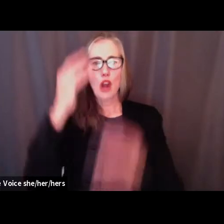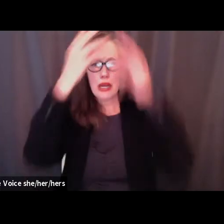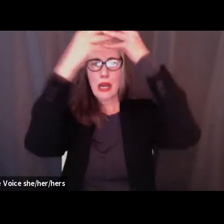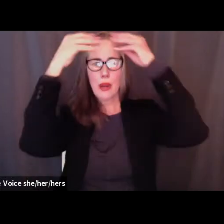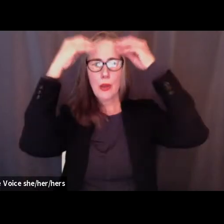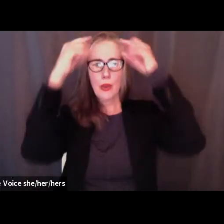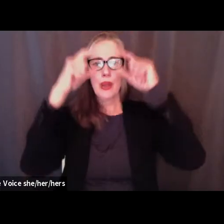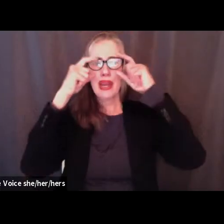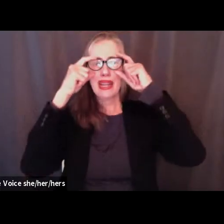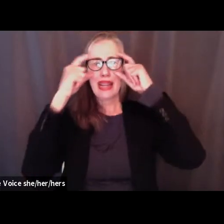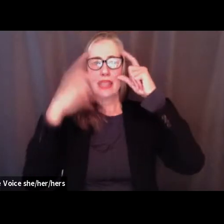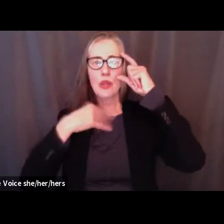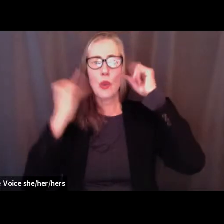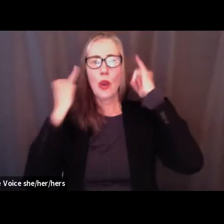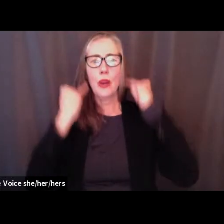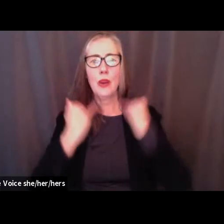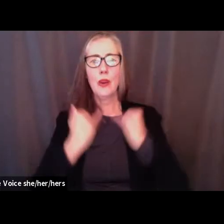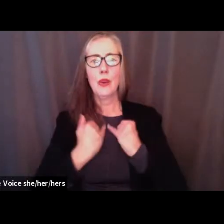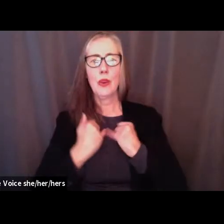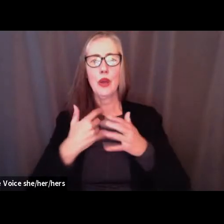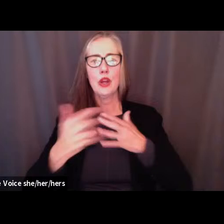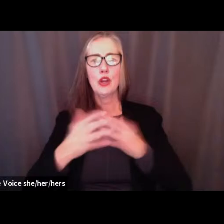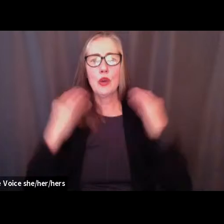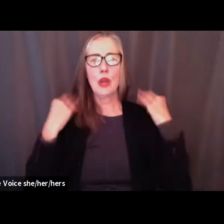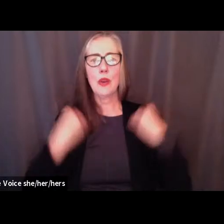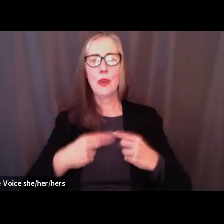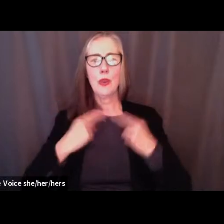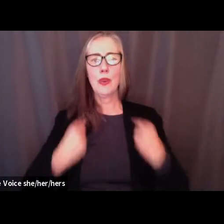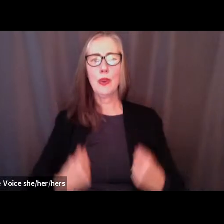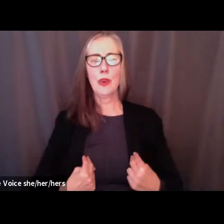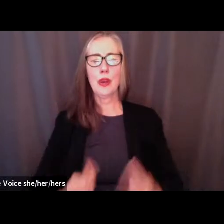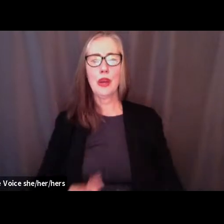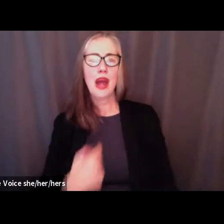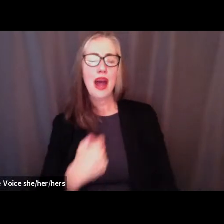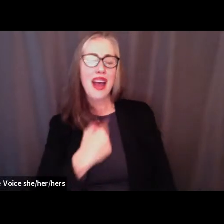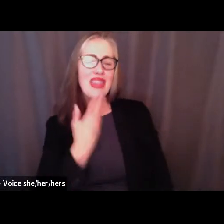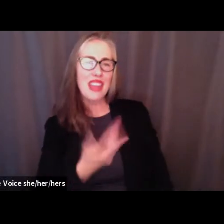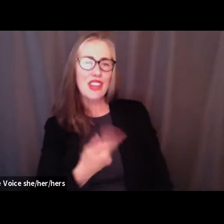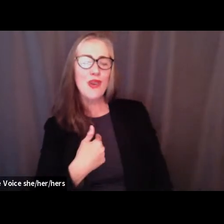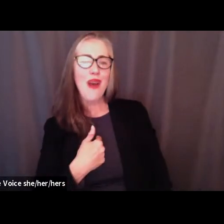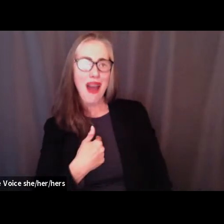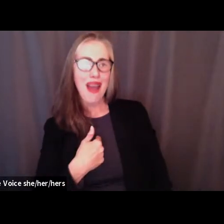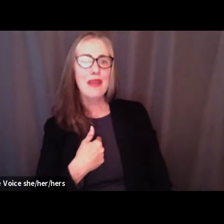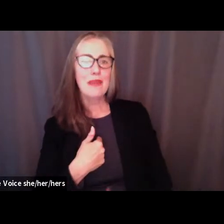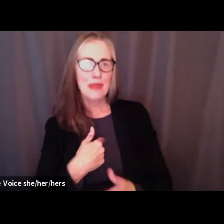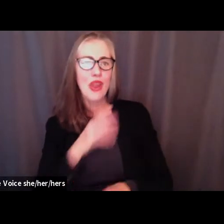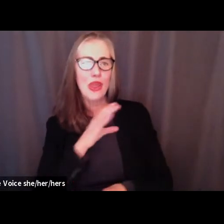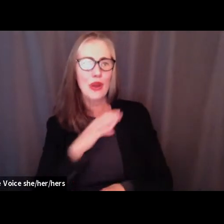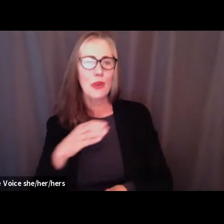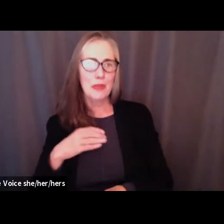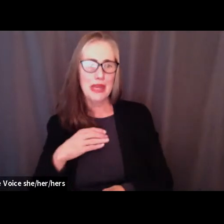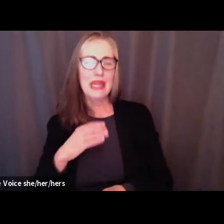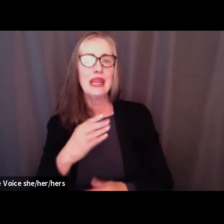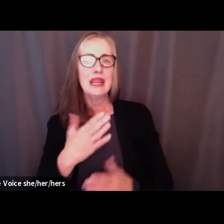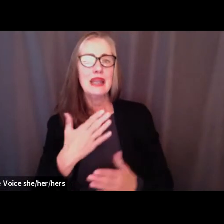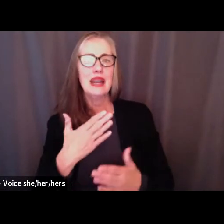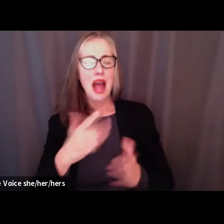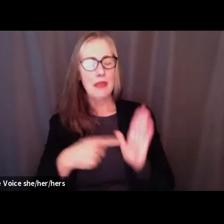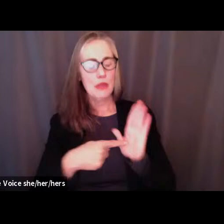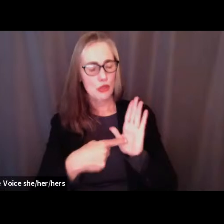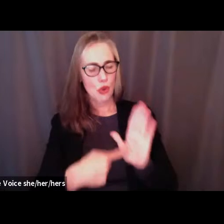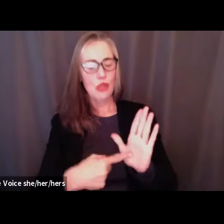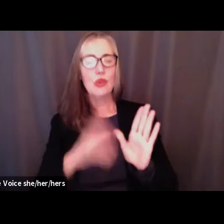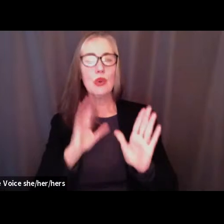fellow lead chairs, I'm pleased to present our organizing committee report. We did meet yesterday to kick off the work we have ahead of us